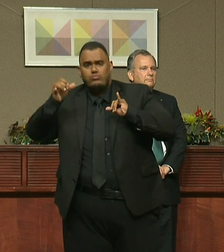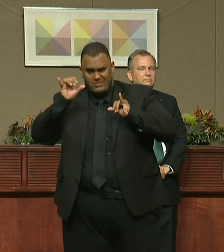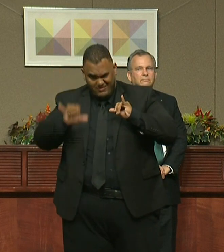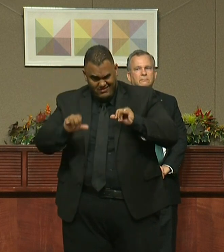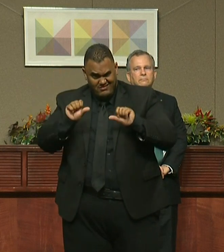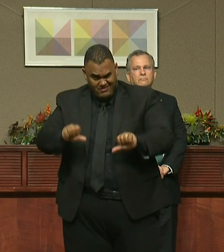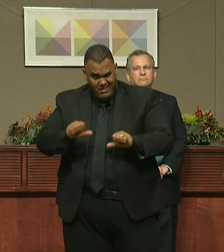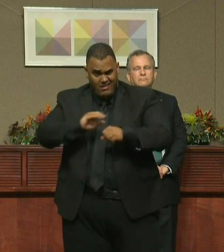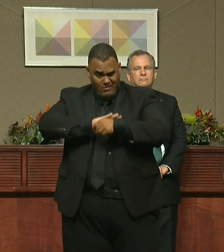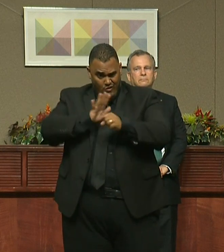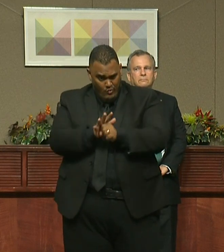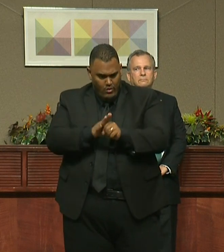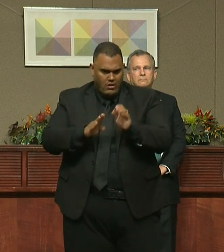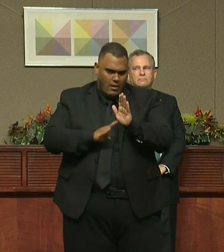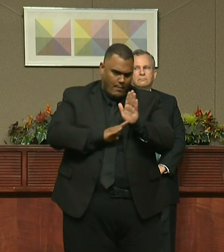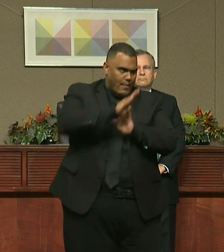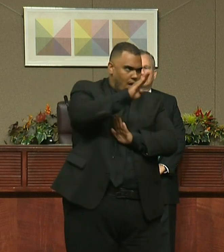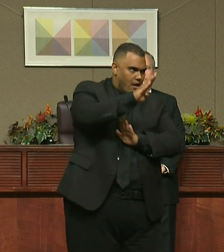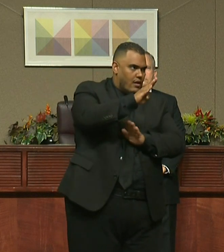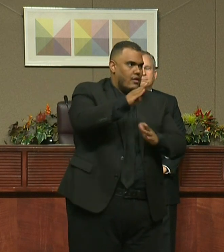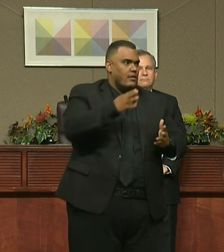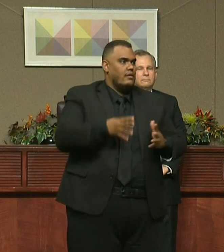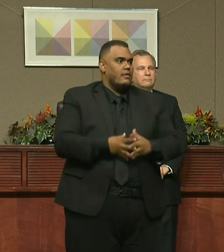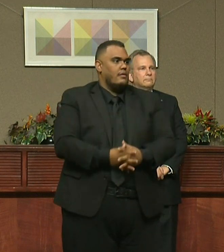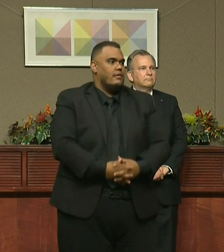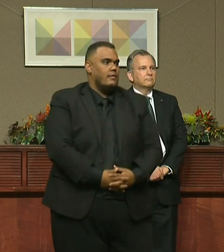possible incrementa in cases?